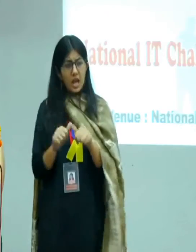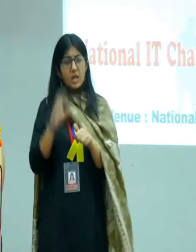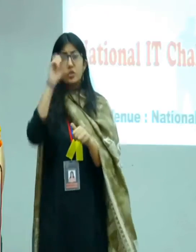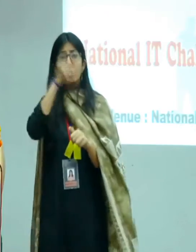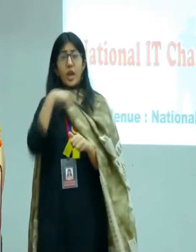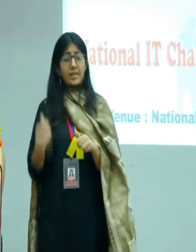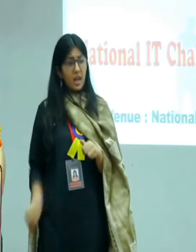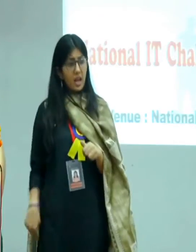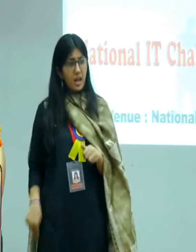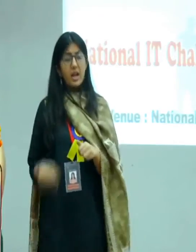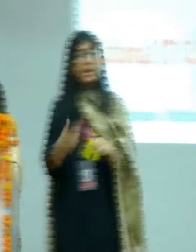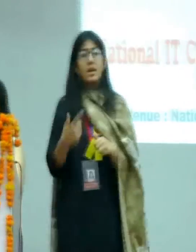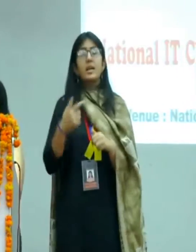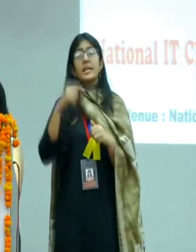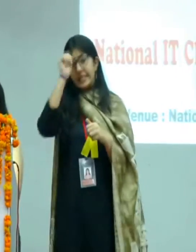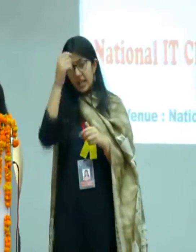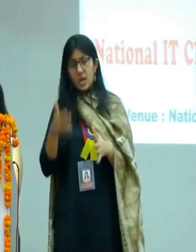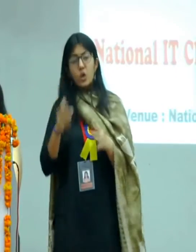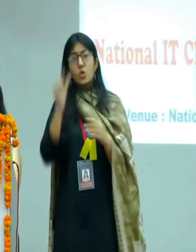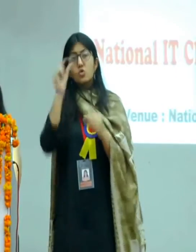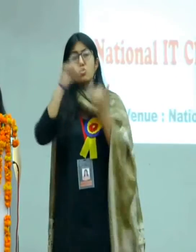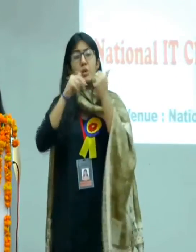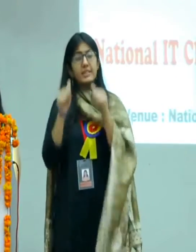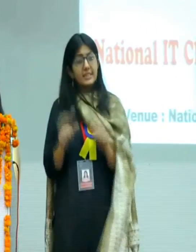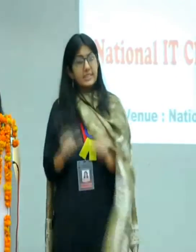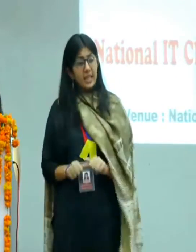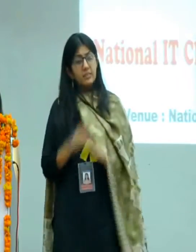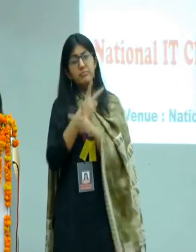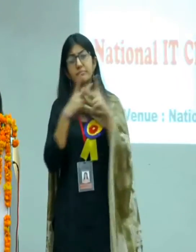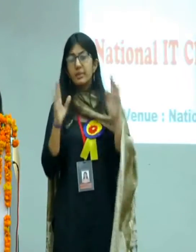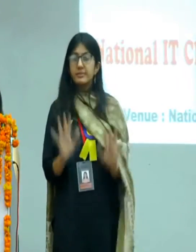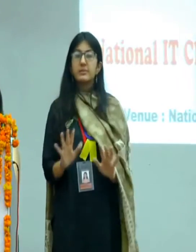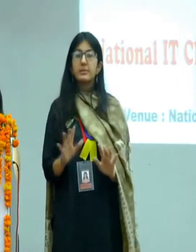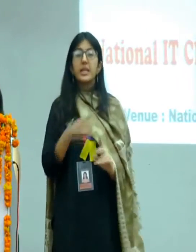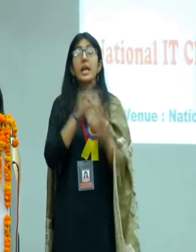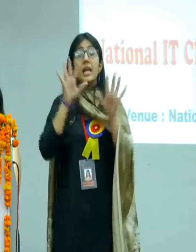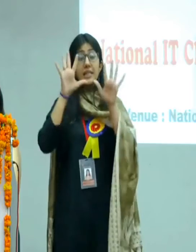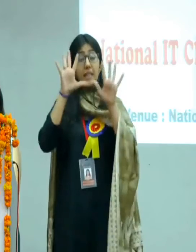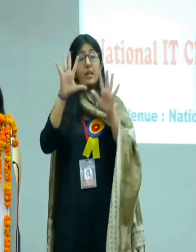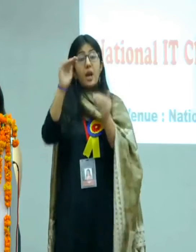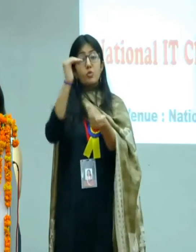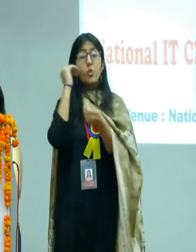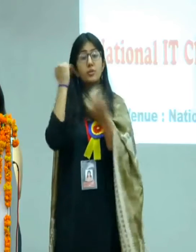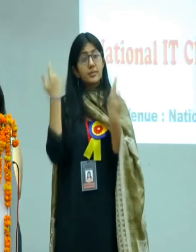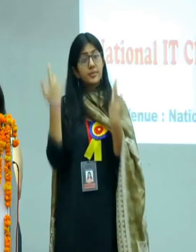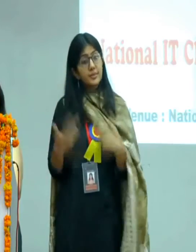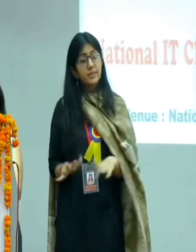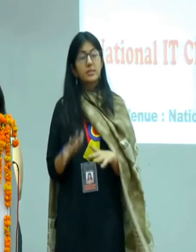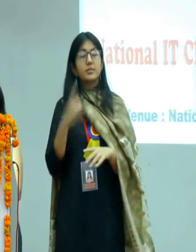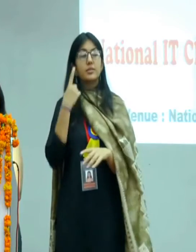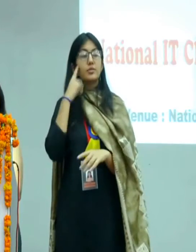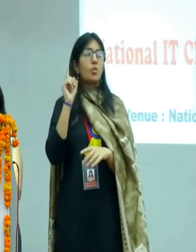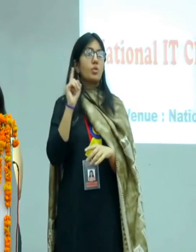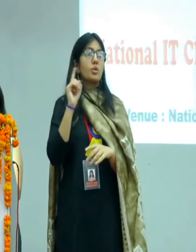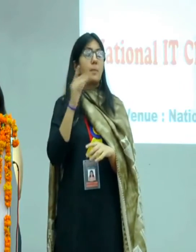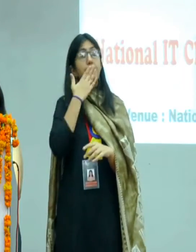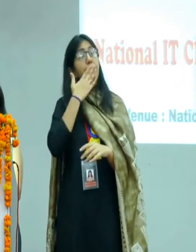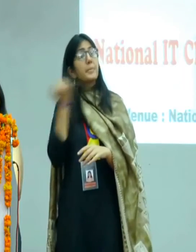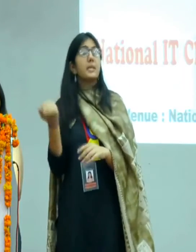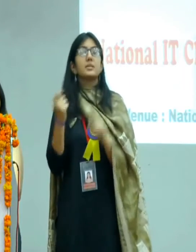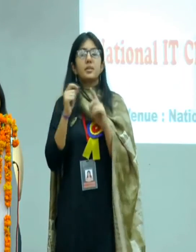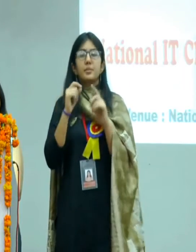Thailand, Indonesia, India, and USA. He had received 10 awards for his research such as Merit Award 03, Best